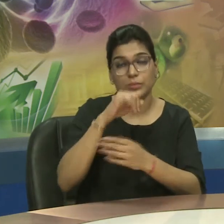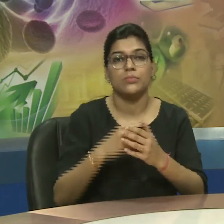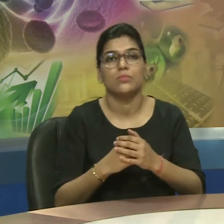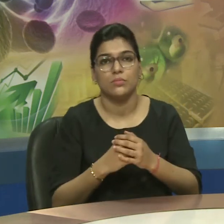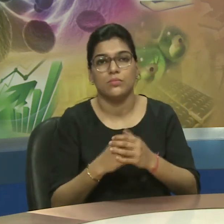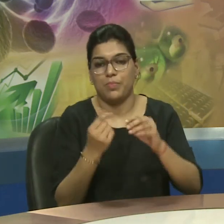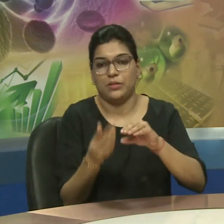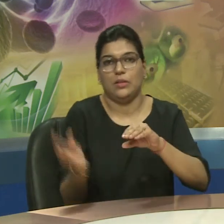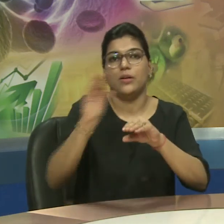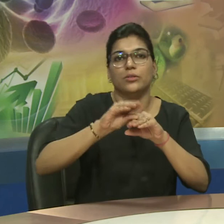Sixth point is